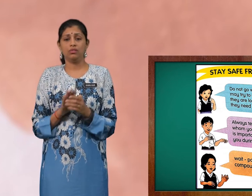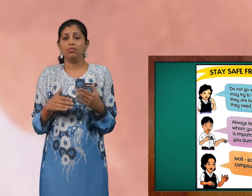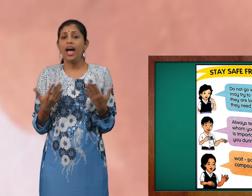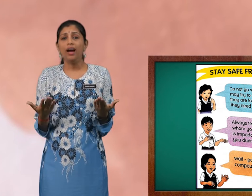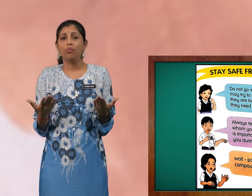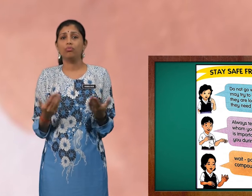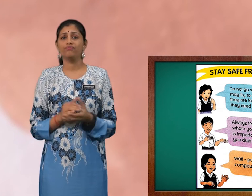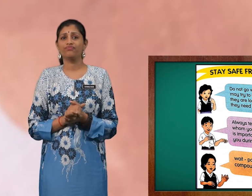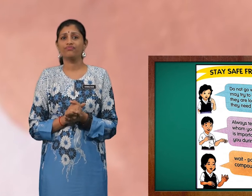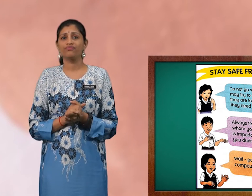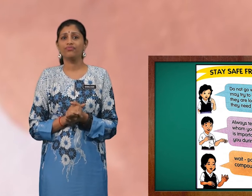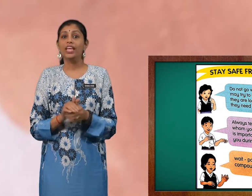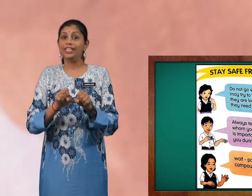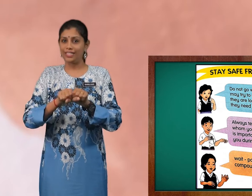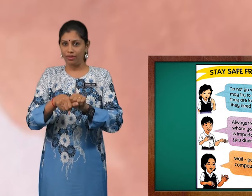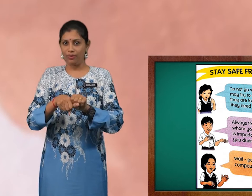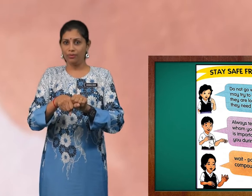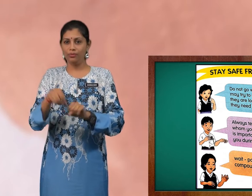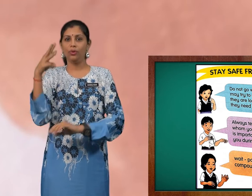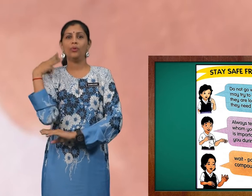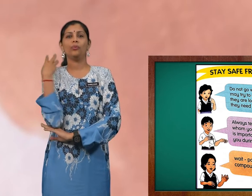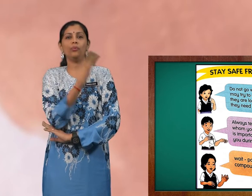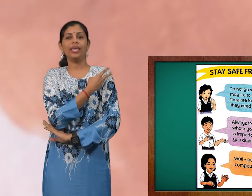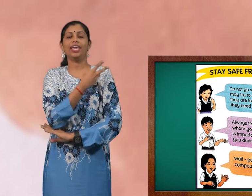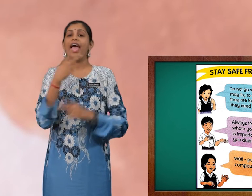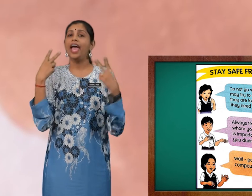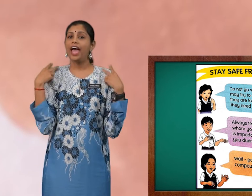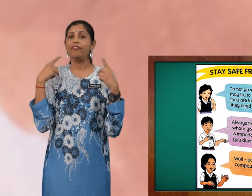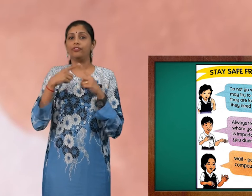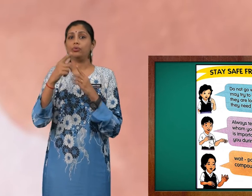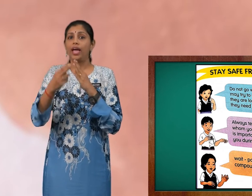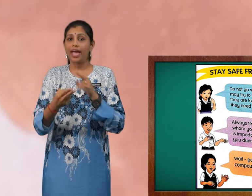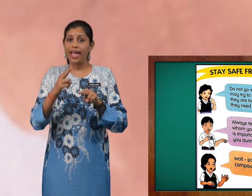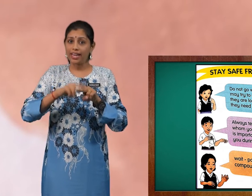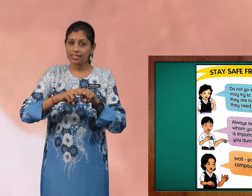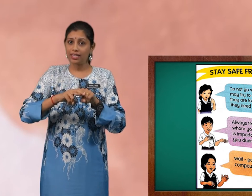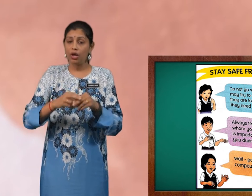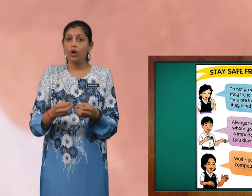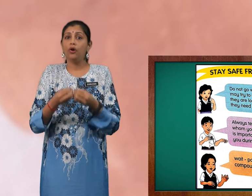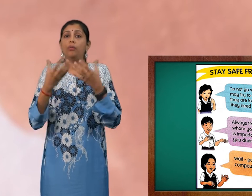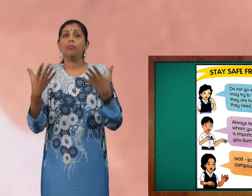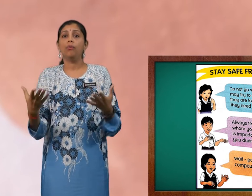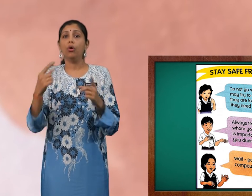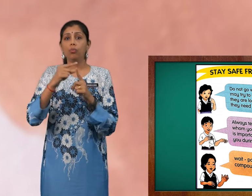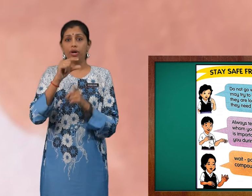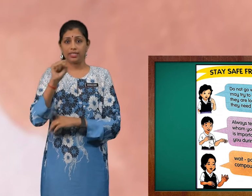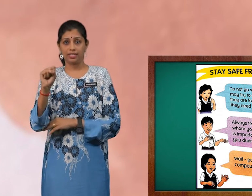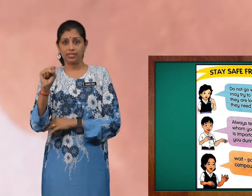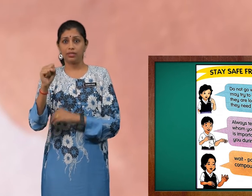So how? So, we have to add more words